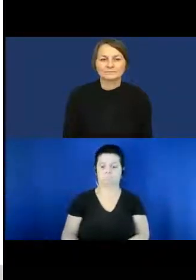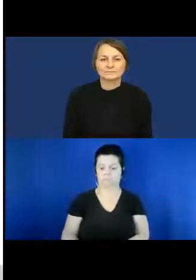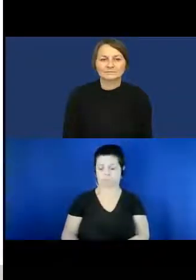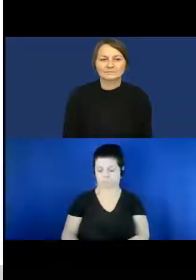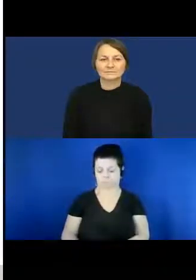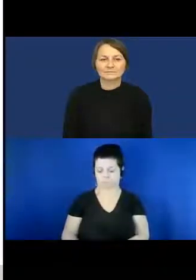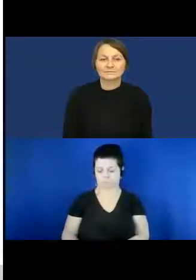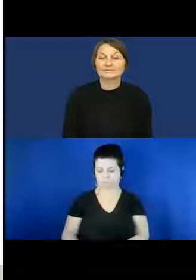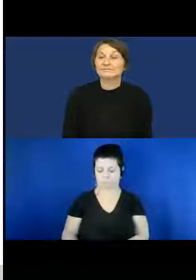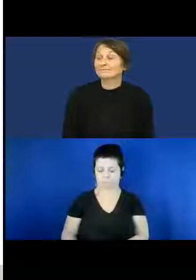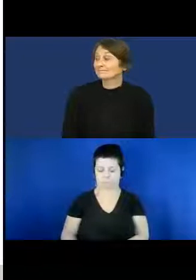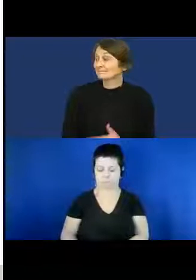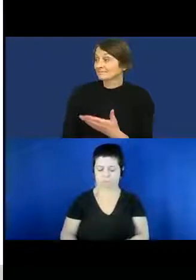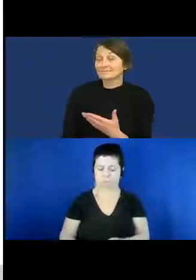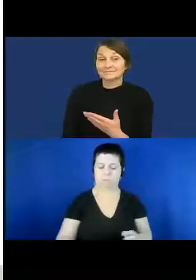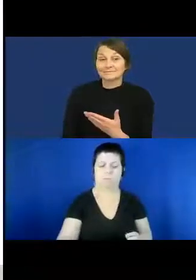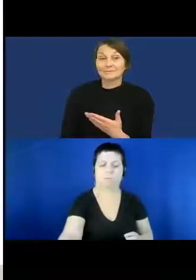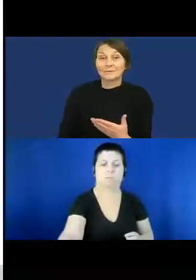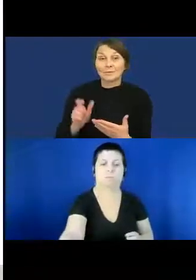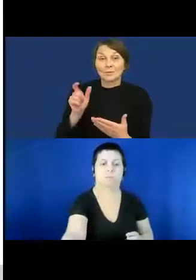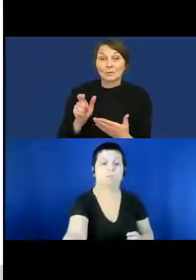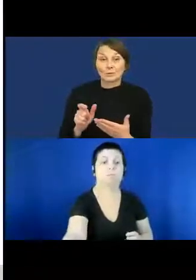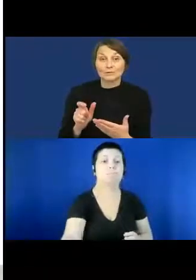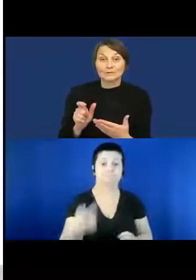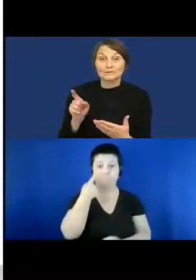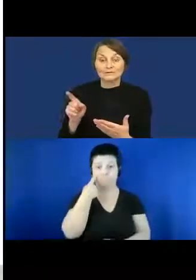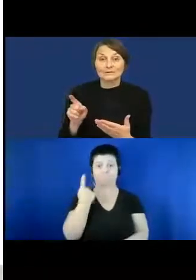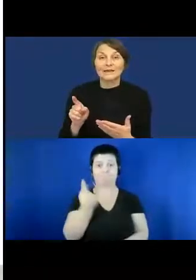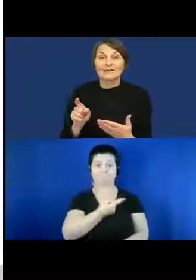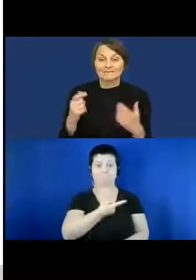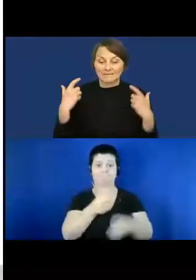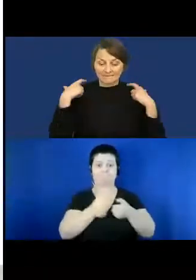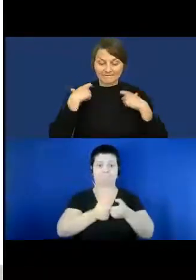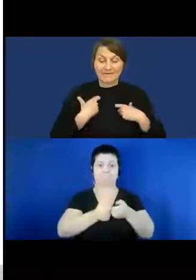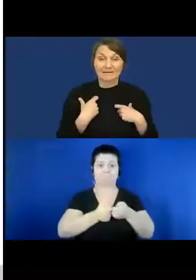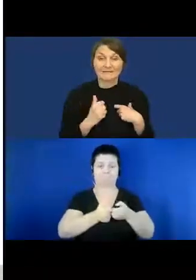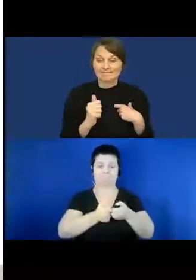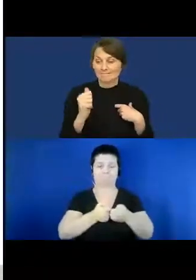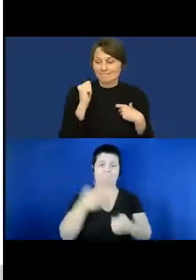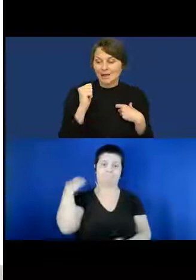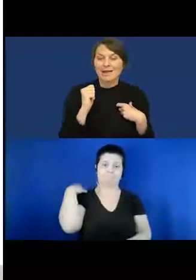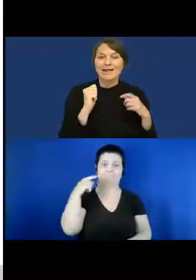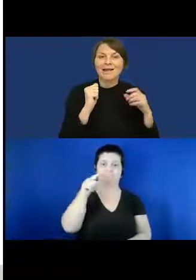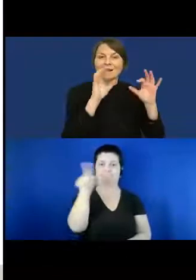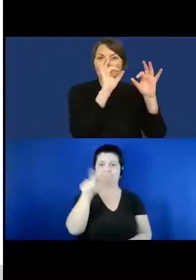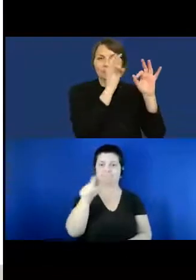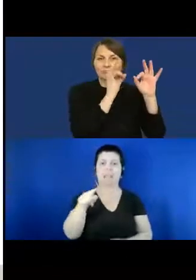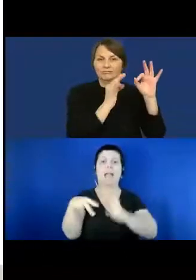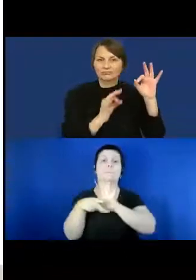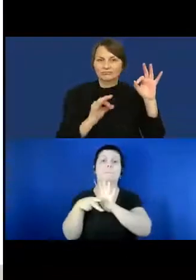And again, the user is receiving vibration patterns that are based on the Danish haptic signals,